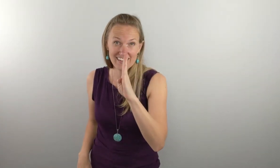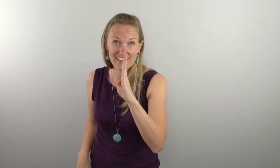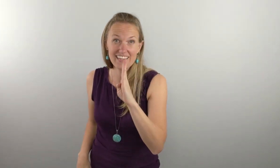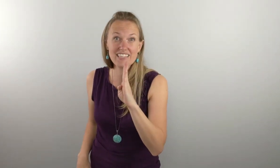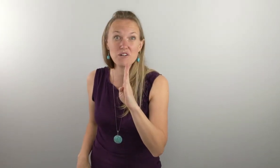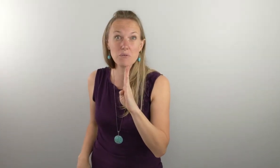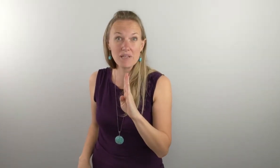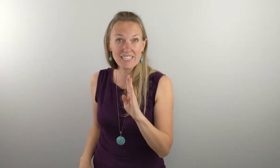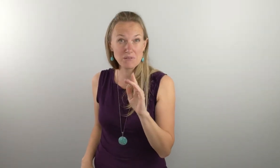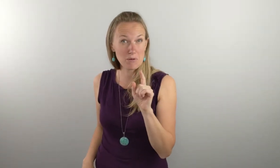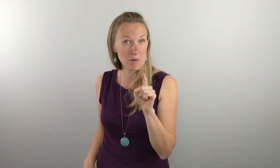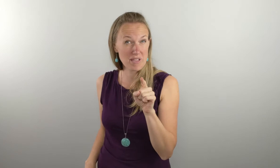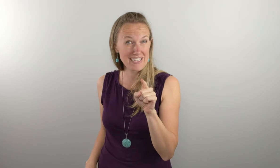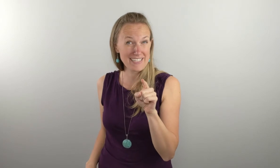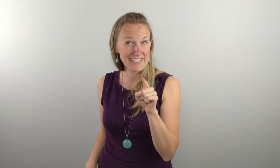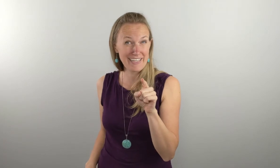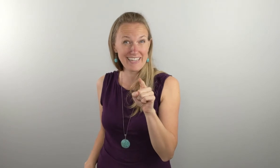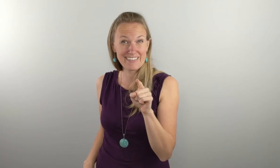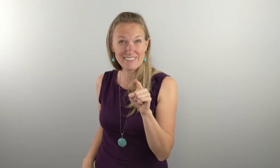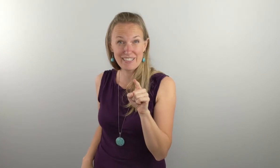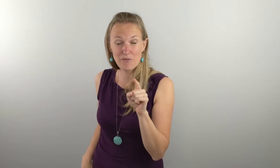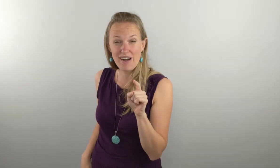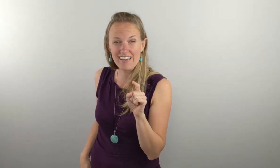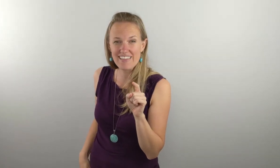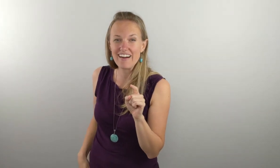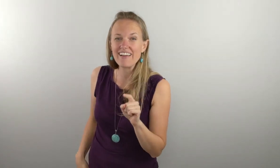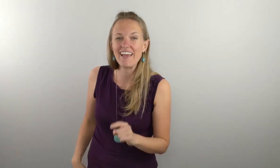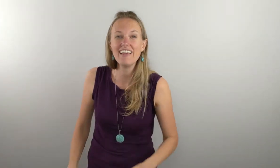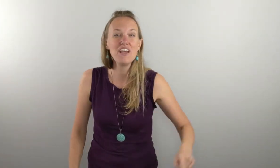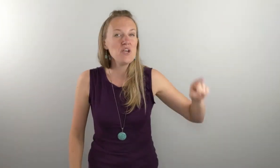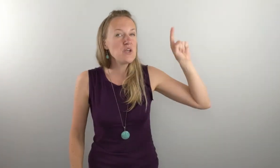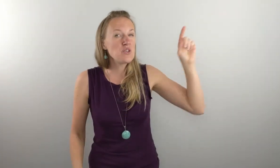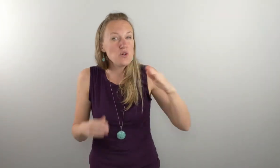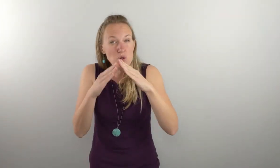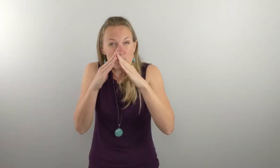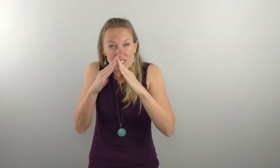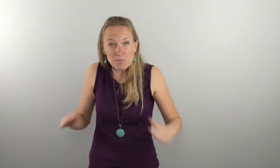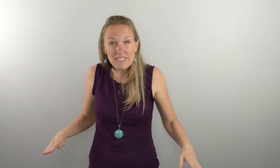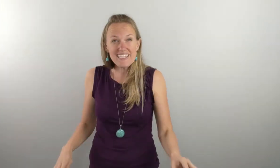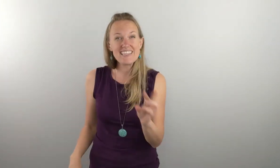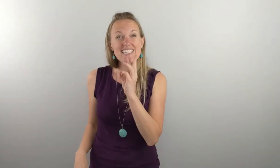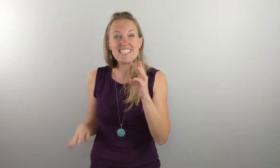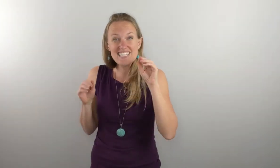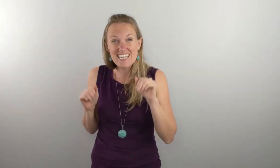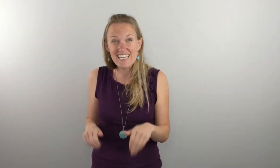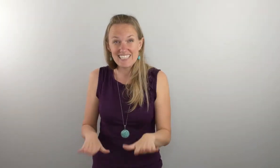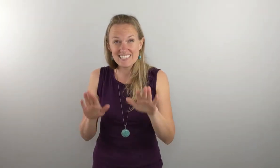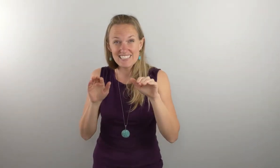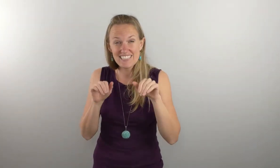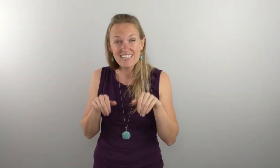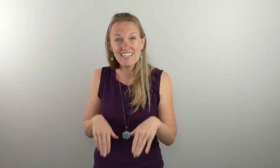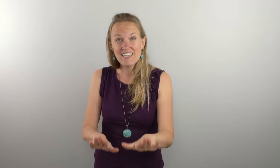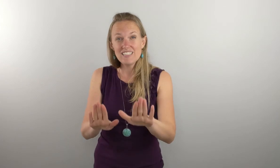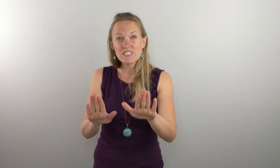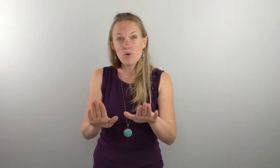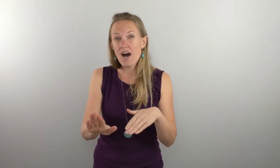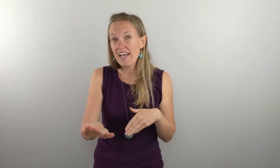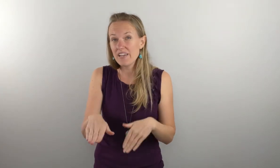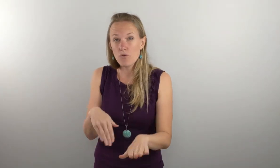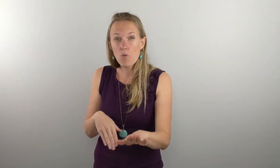Okay, and then it repeats, but remember that second line goes a little wonky there, okay? You split the seas so I can